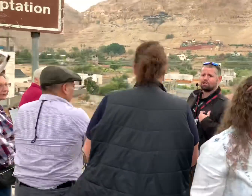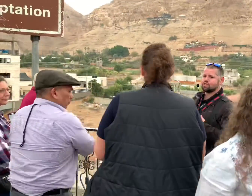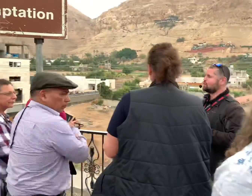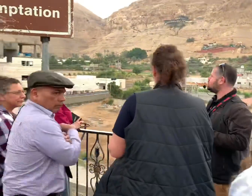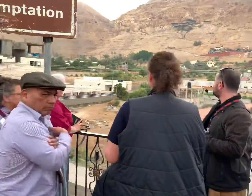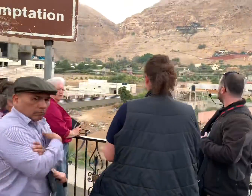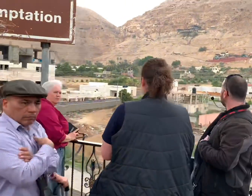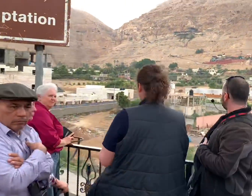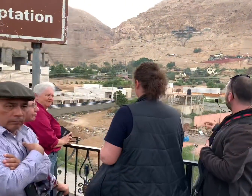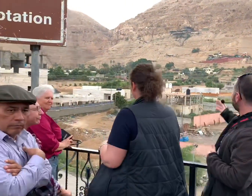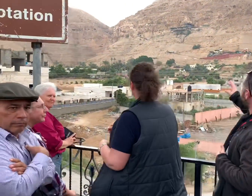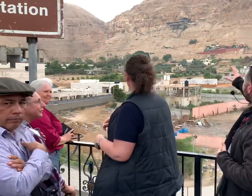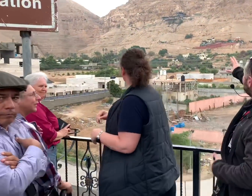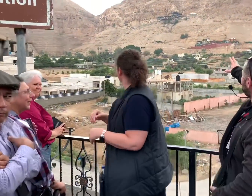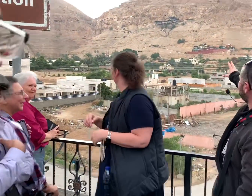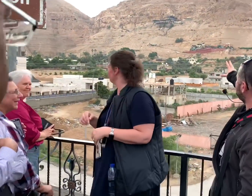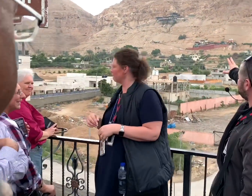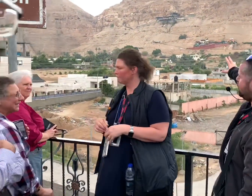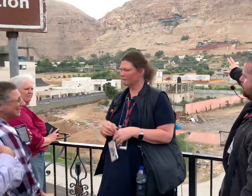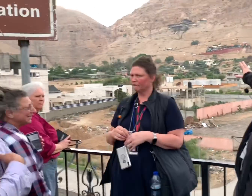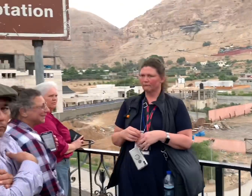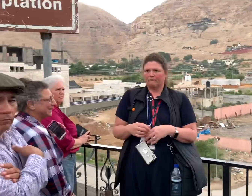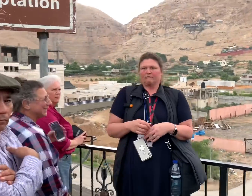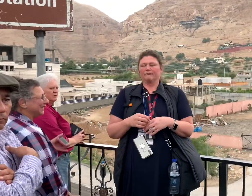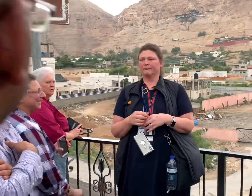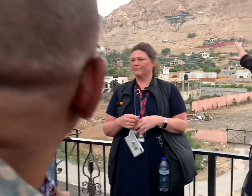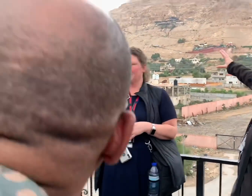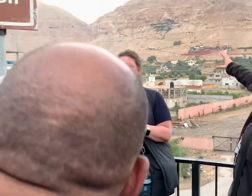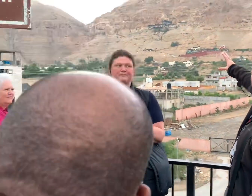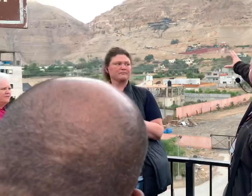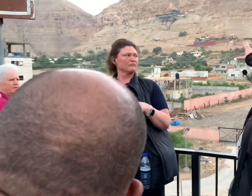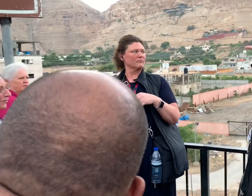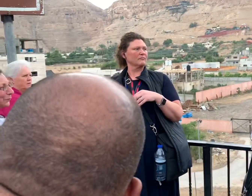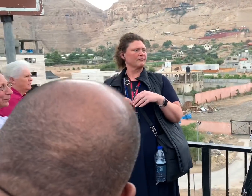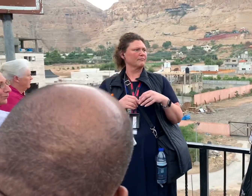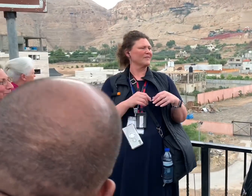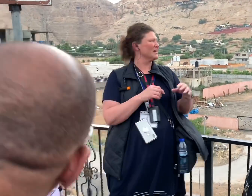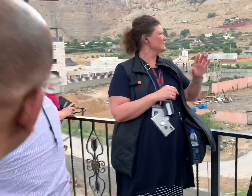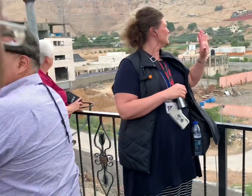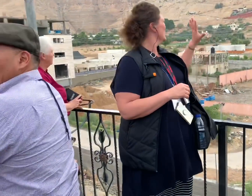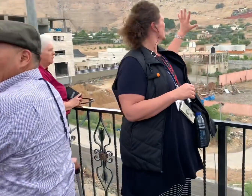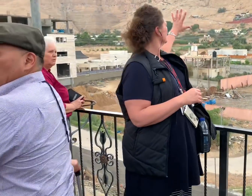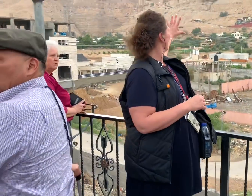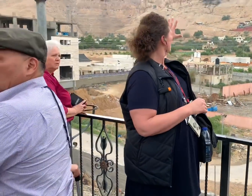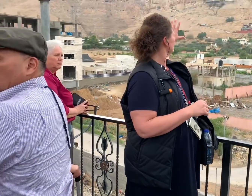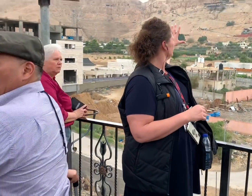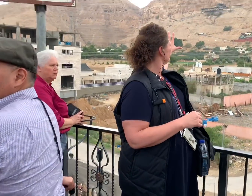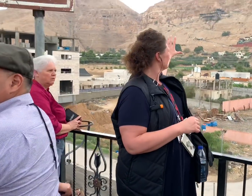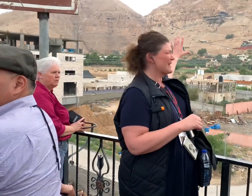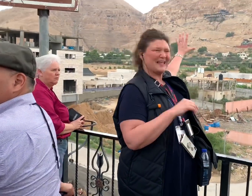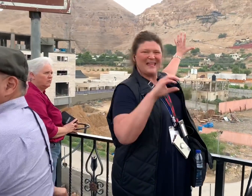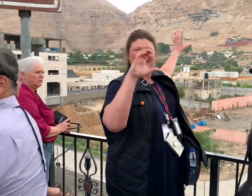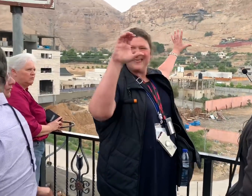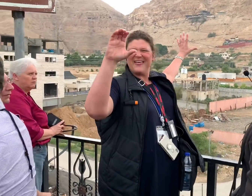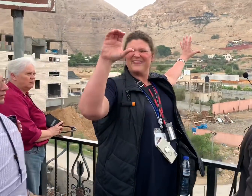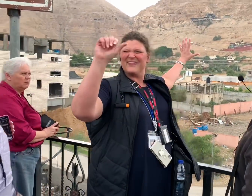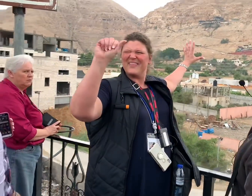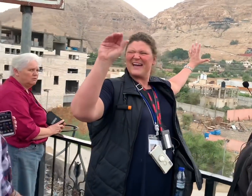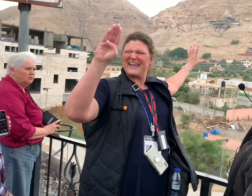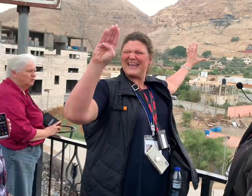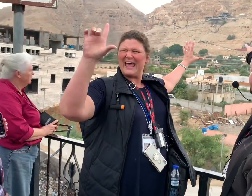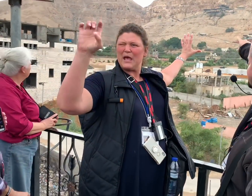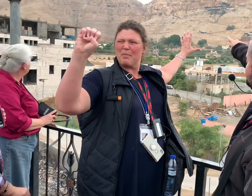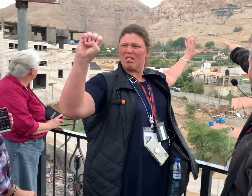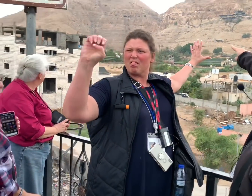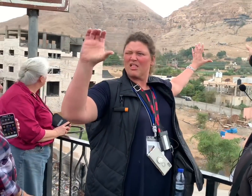Come closer. And also, if you will look left of the upper base of the cable car, you will see that there